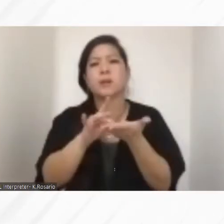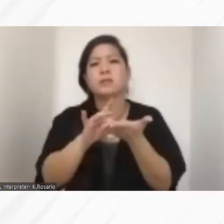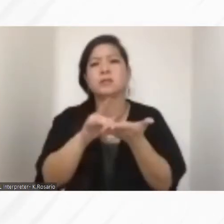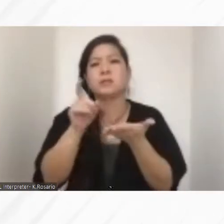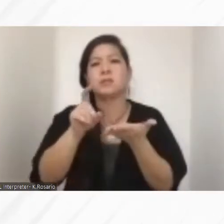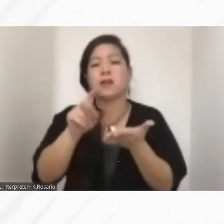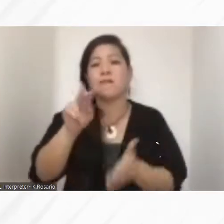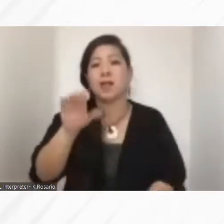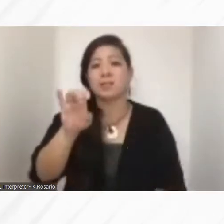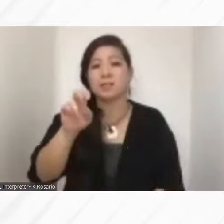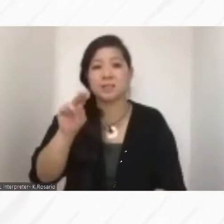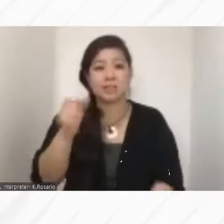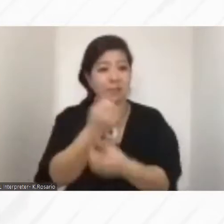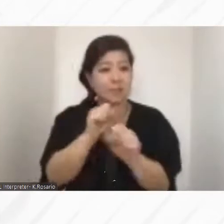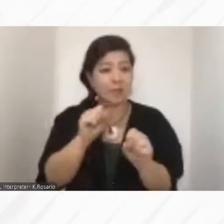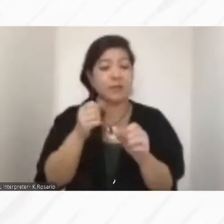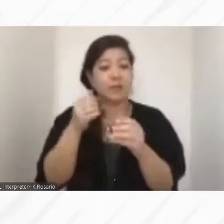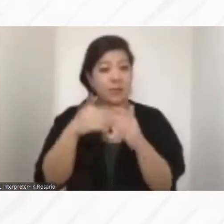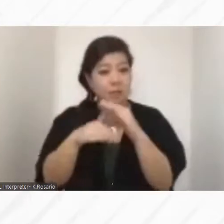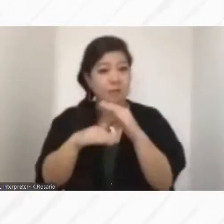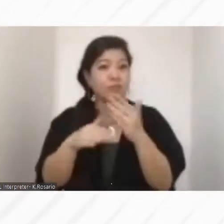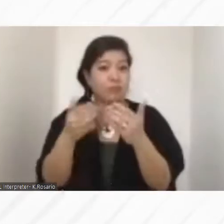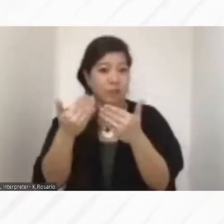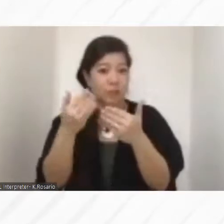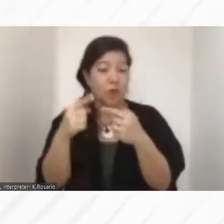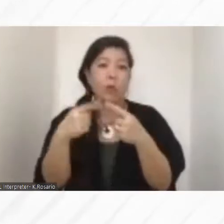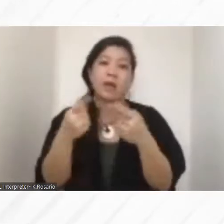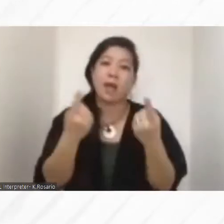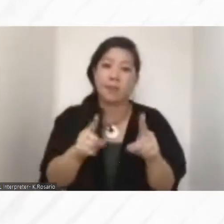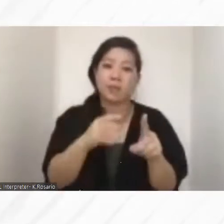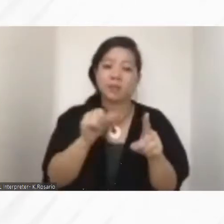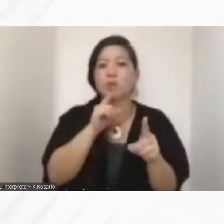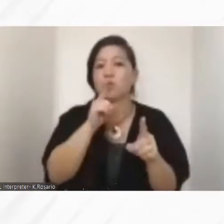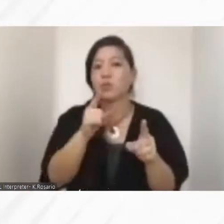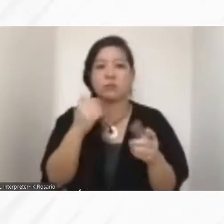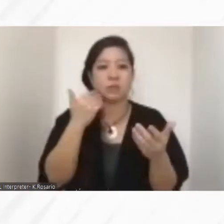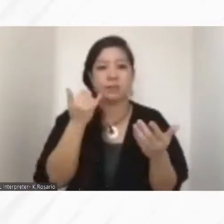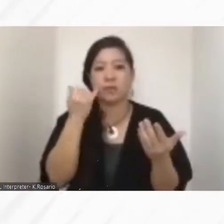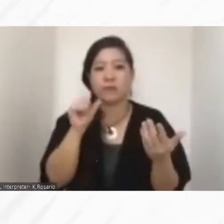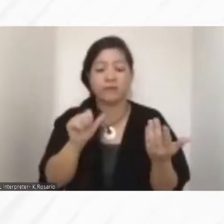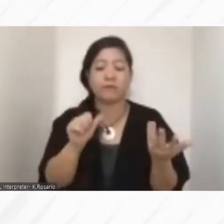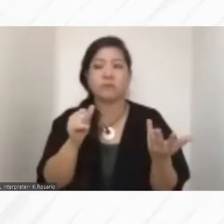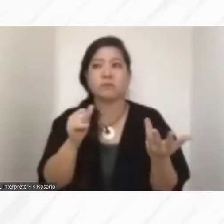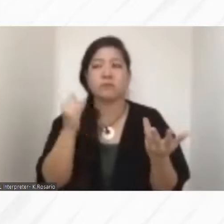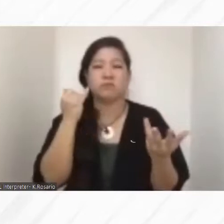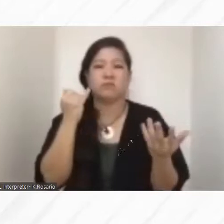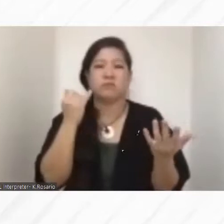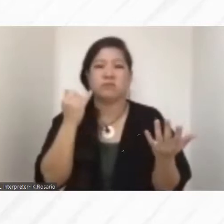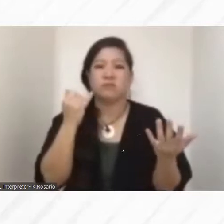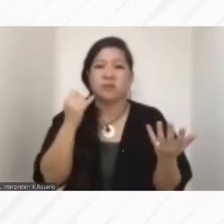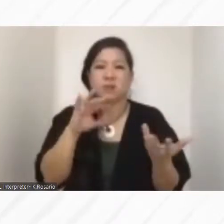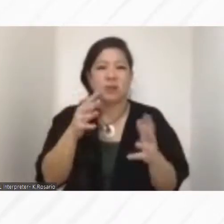to ensure equitable and easy access when the time comes. It'd be a real shame it'd be quite frankly a tragedy if we had